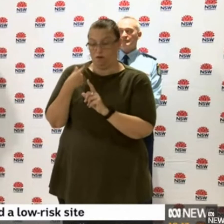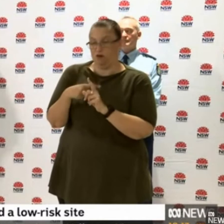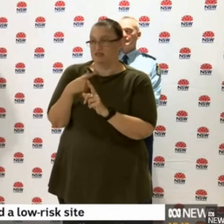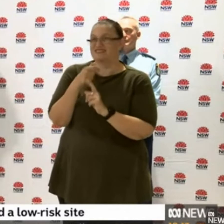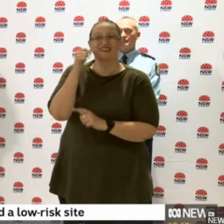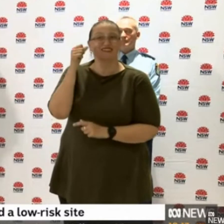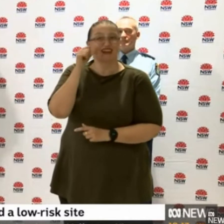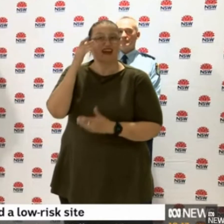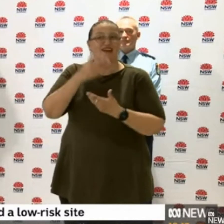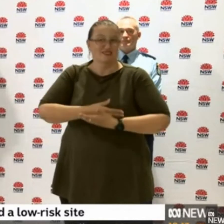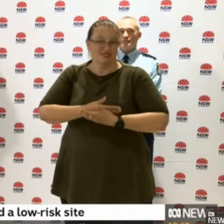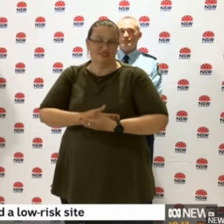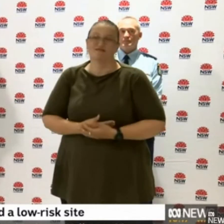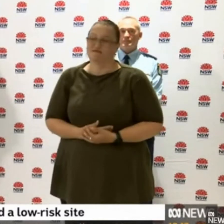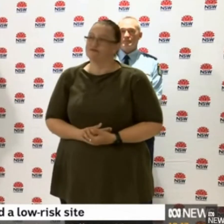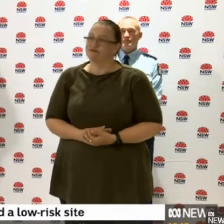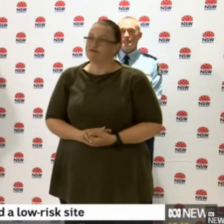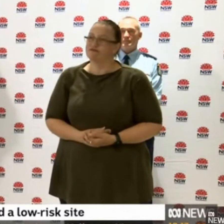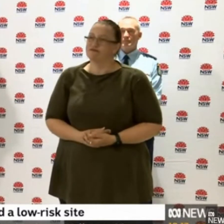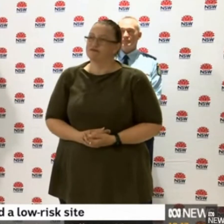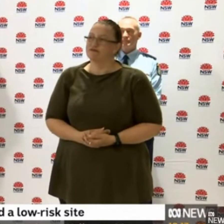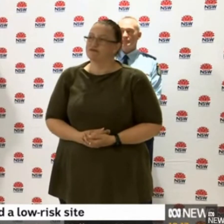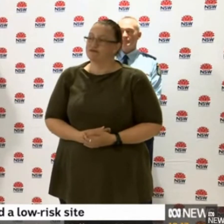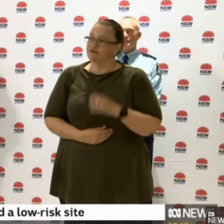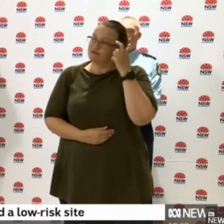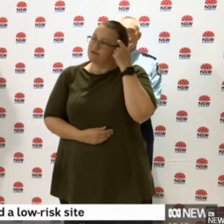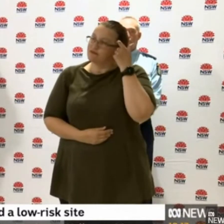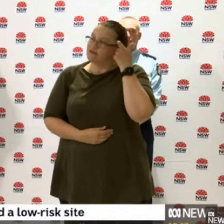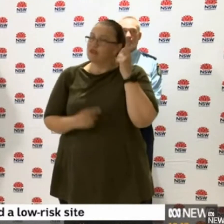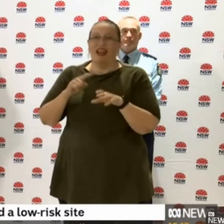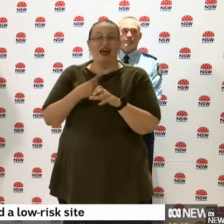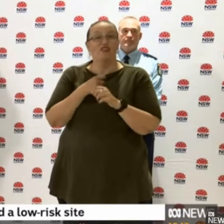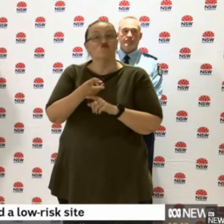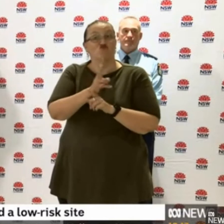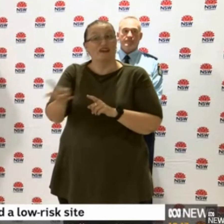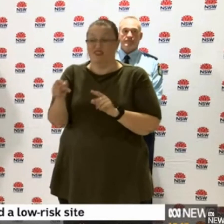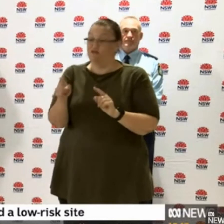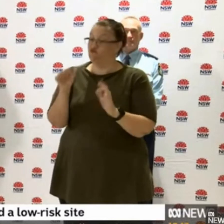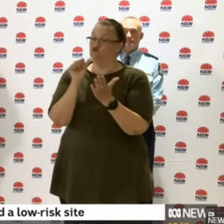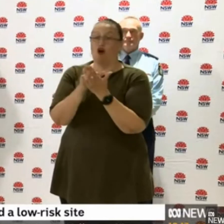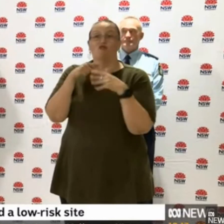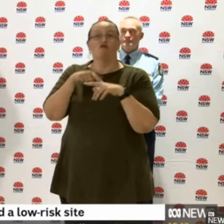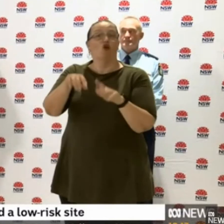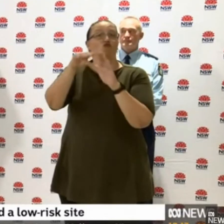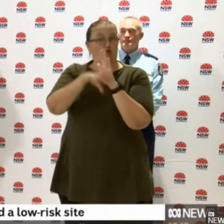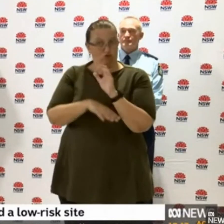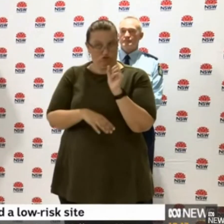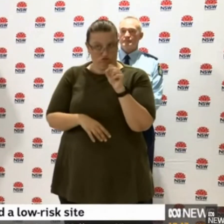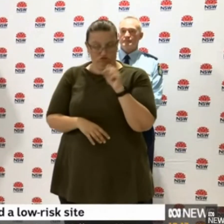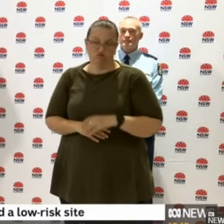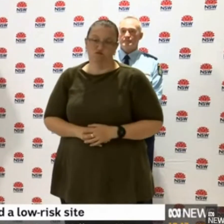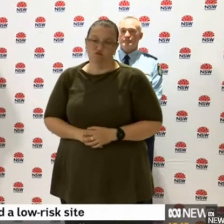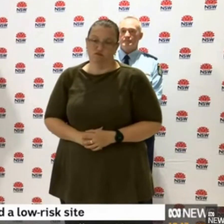positive yesterday evening, very late, and then we repeated that. That is part of the protocol. We do,